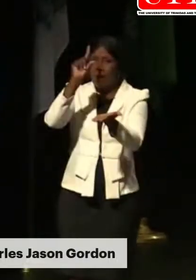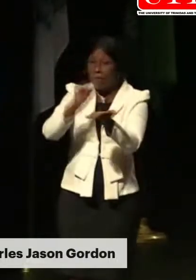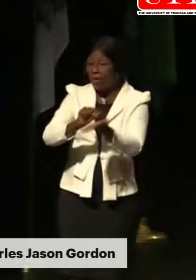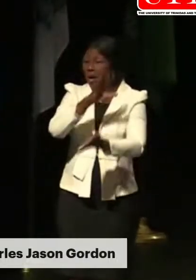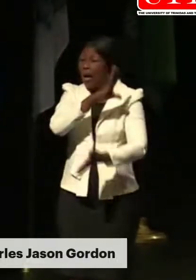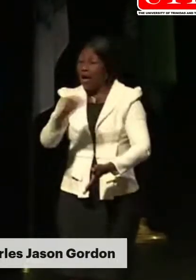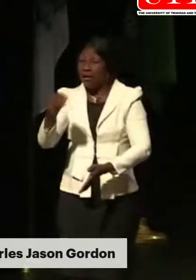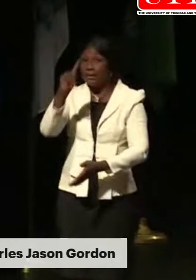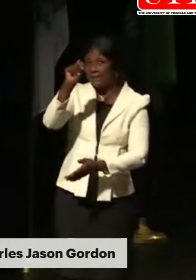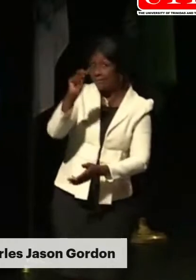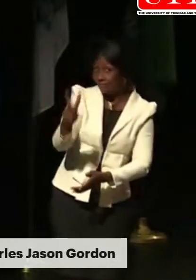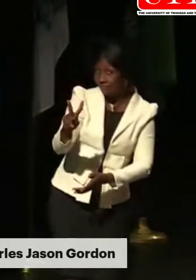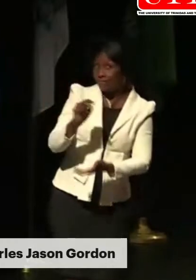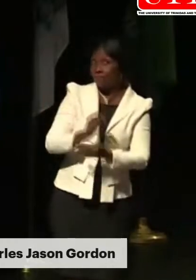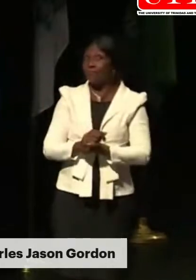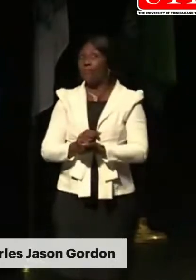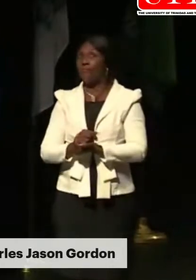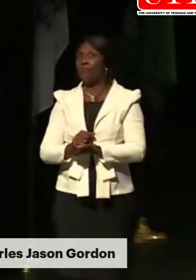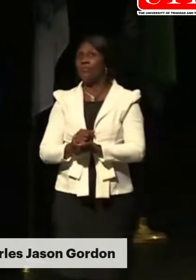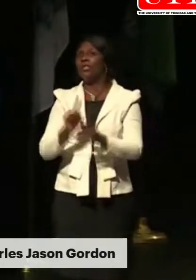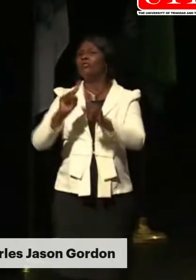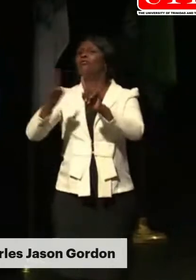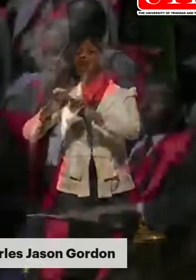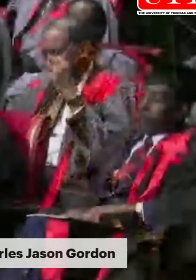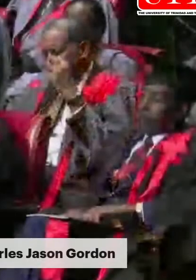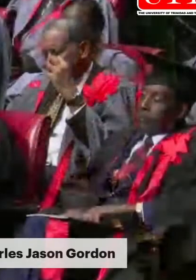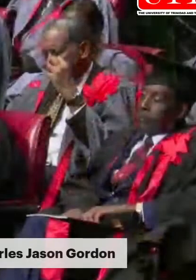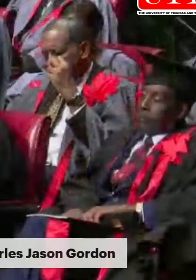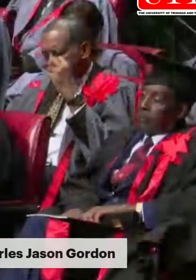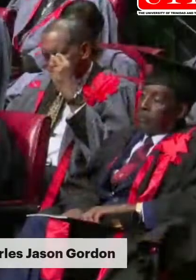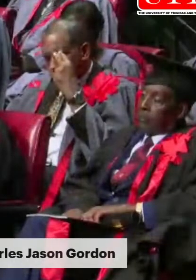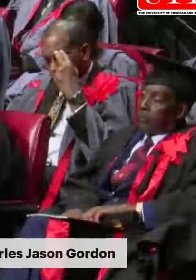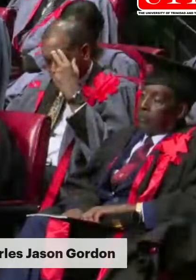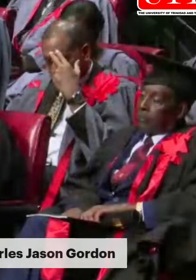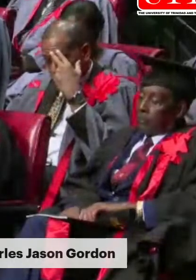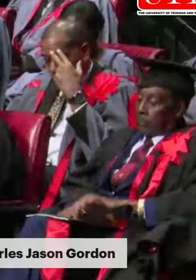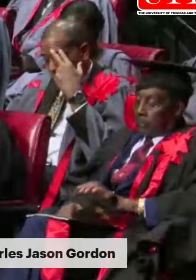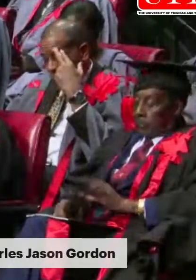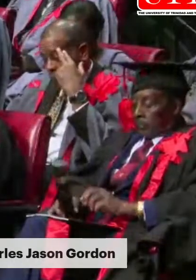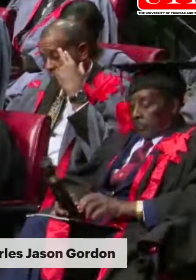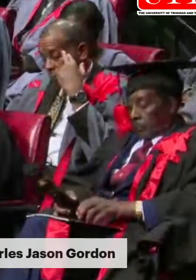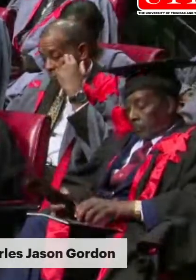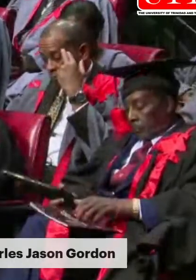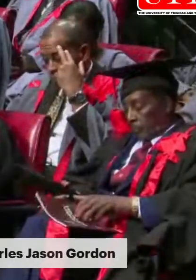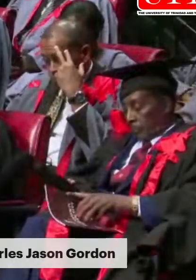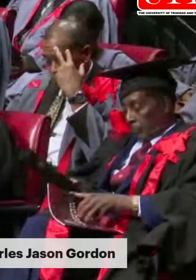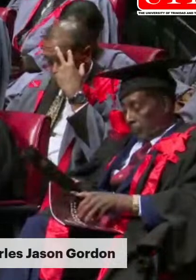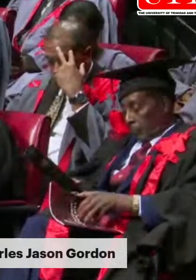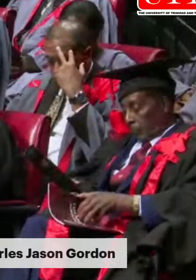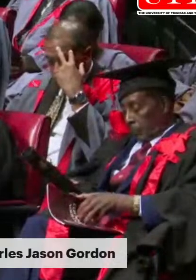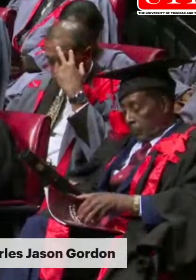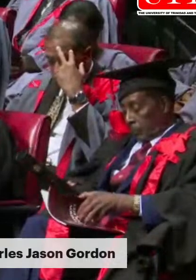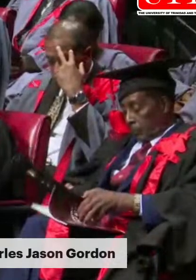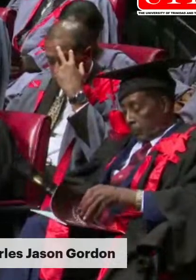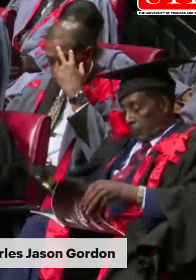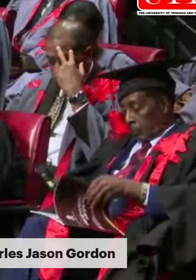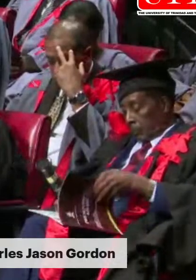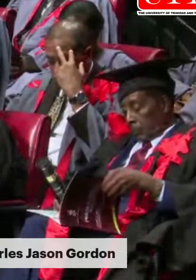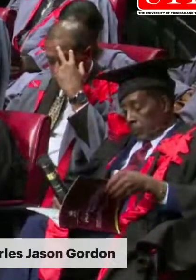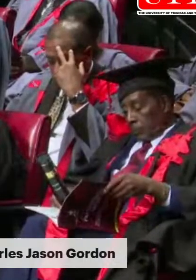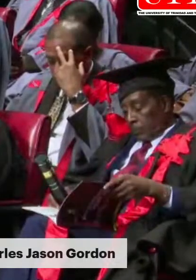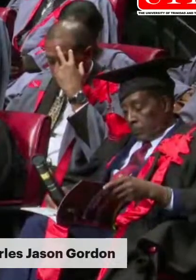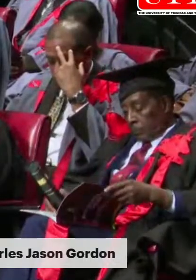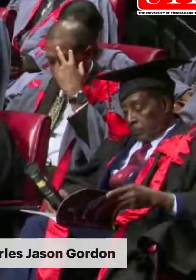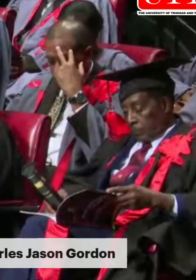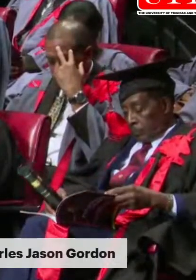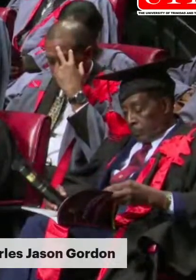television, hosting of workshops, and providing training in theology and spirituality.